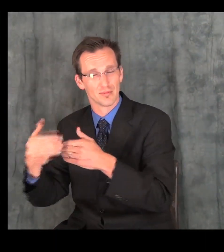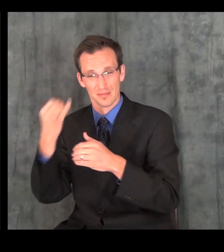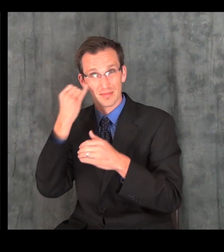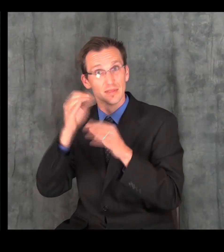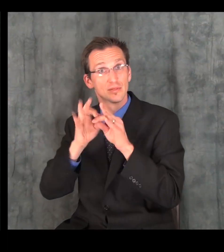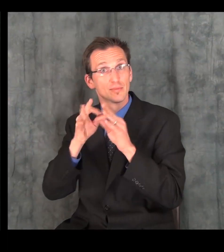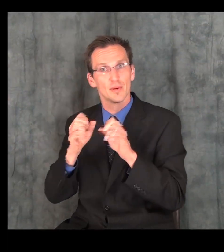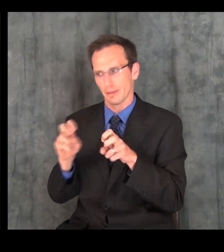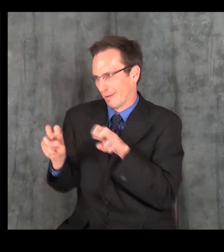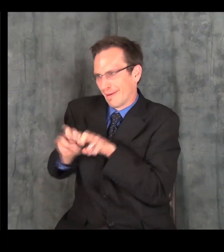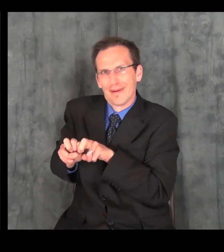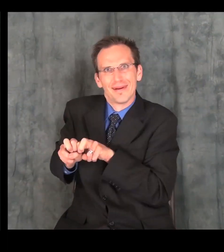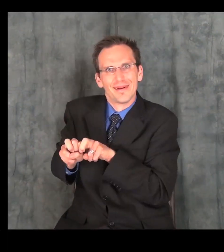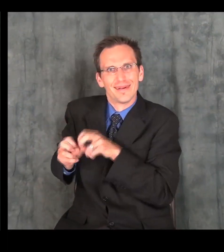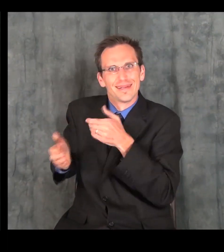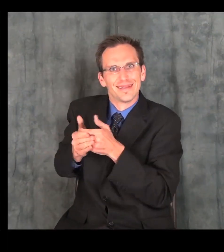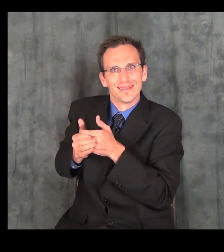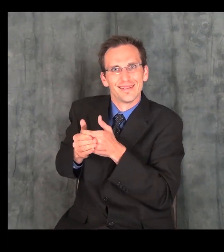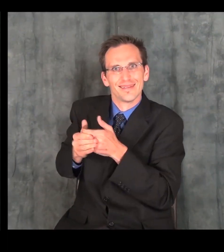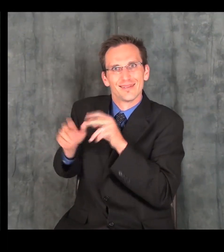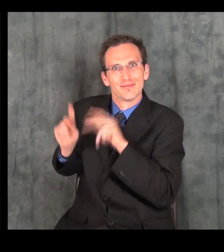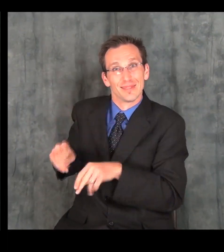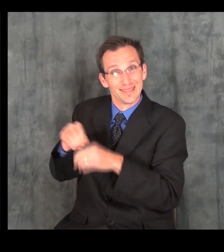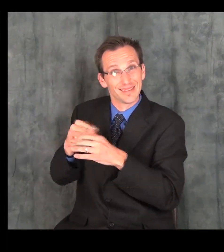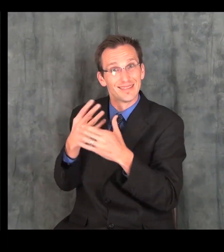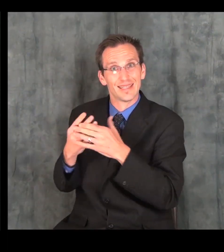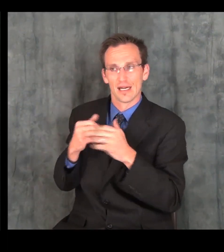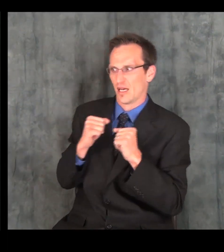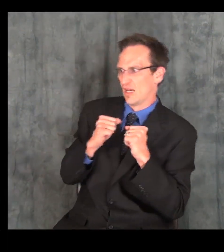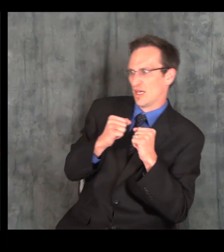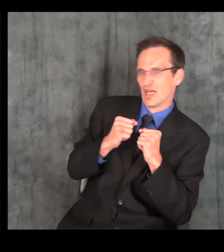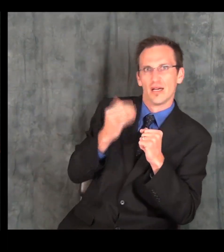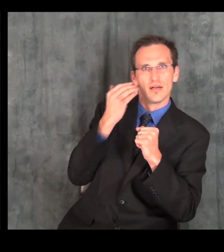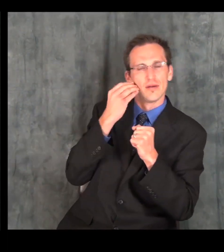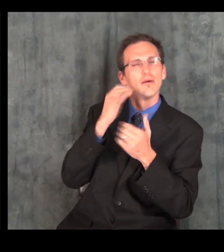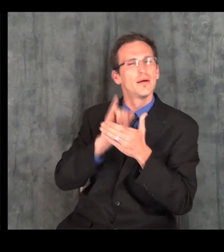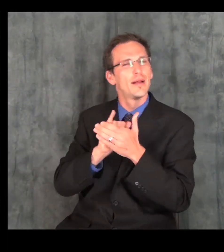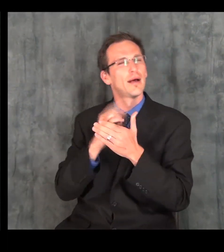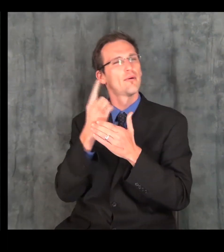to get this close to somebody that was in jail. So that was a